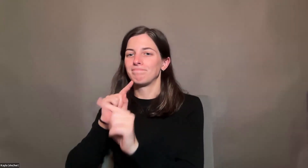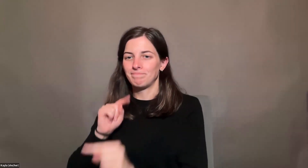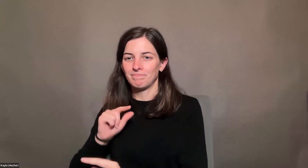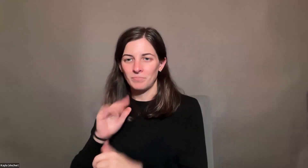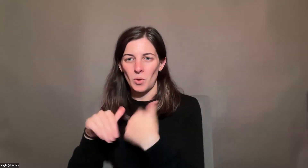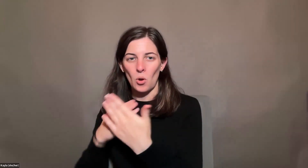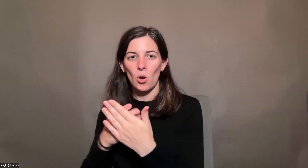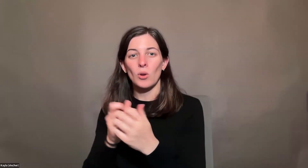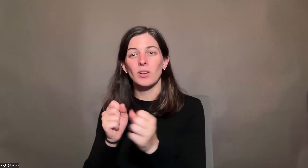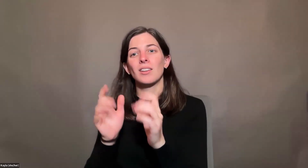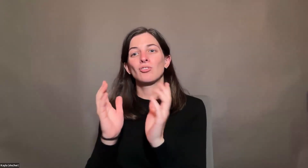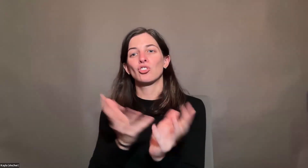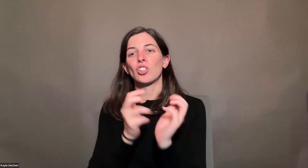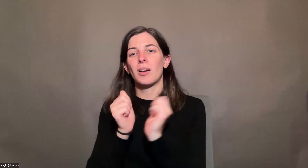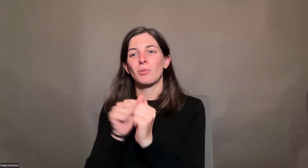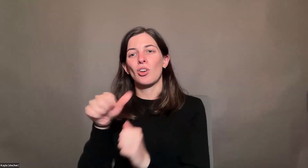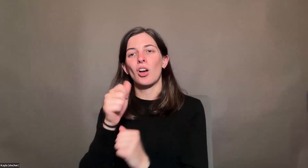attendees. Welcome, Anam.